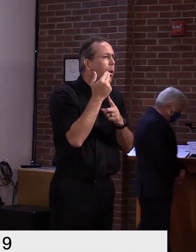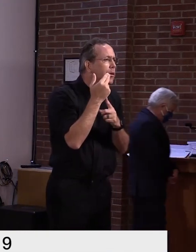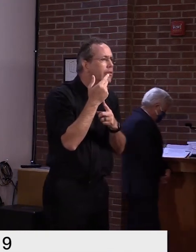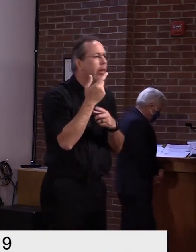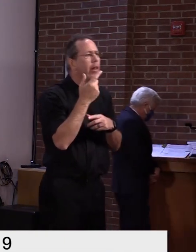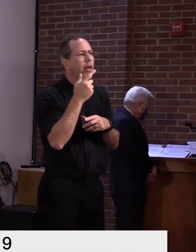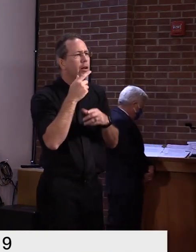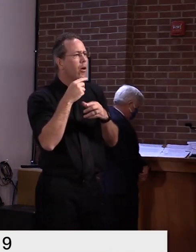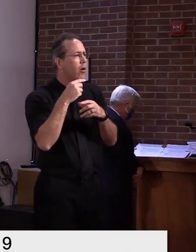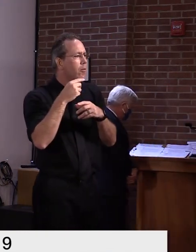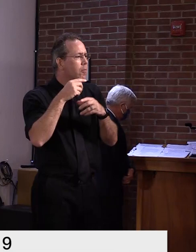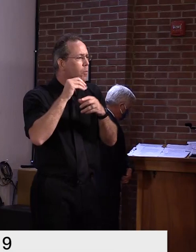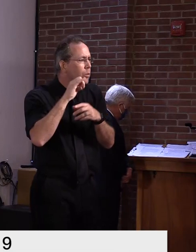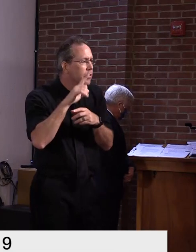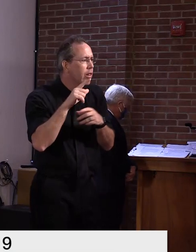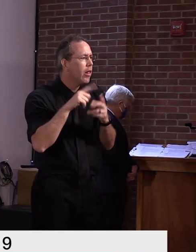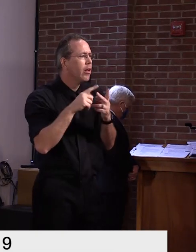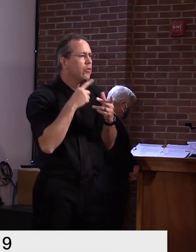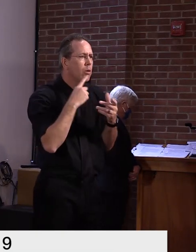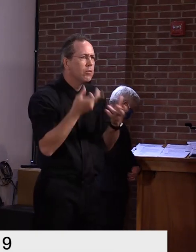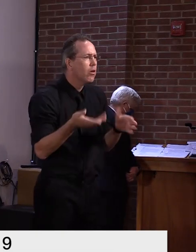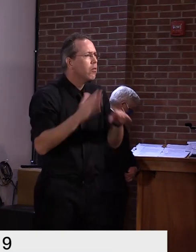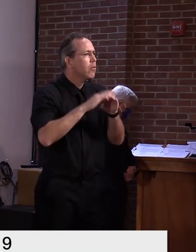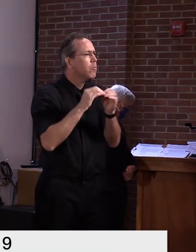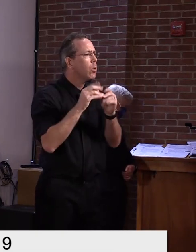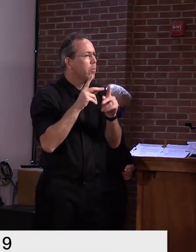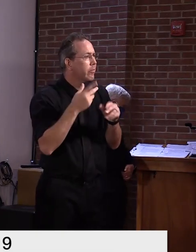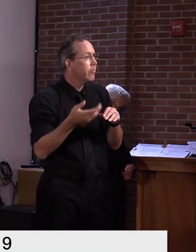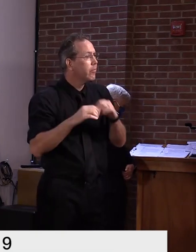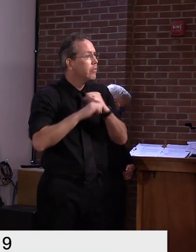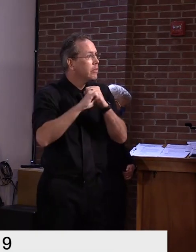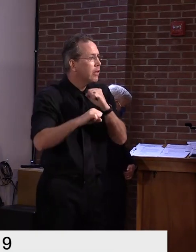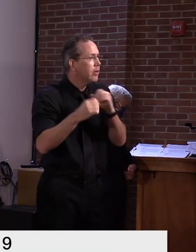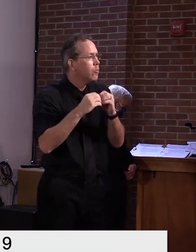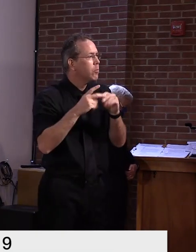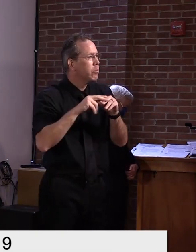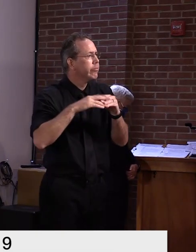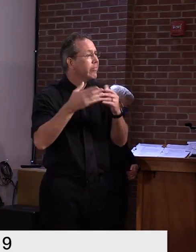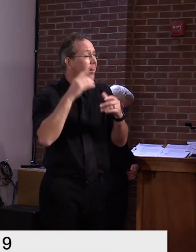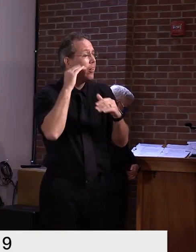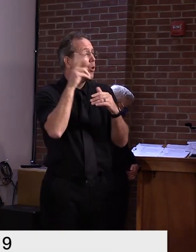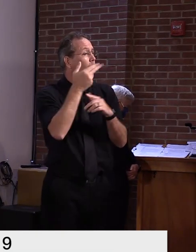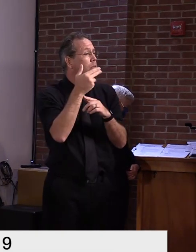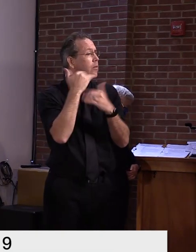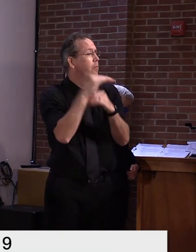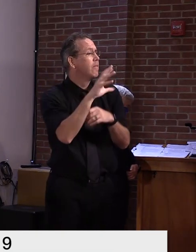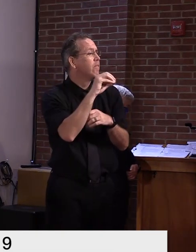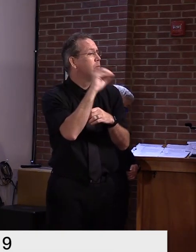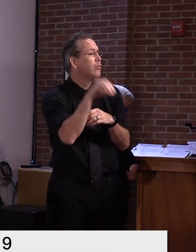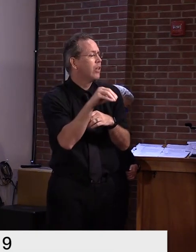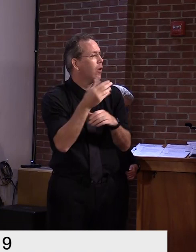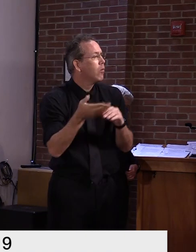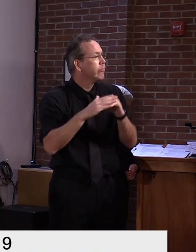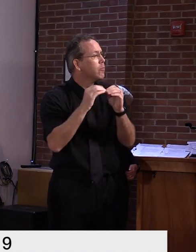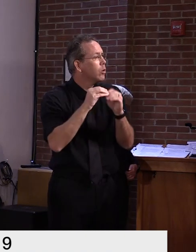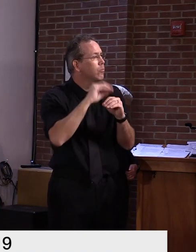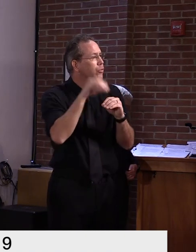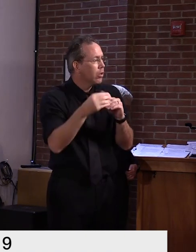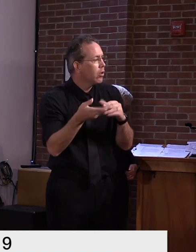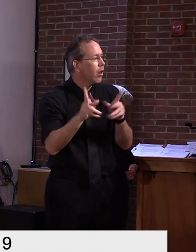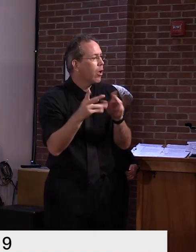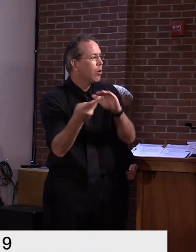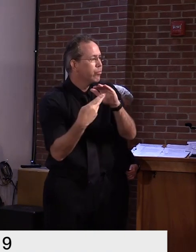can do all that in terms of marketing, as we spoke before, doing it at the right time when we see our